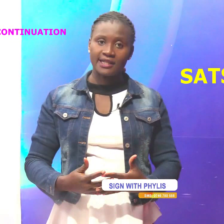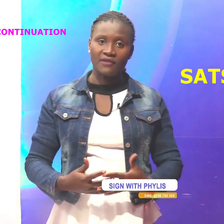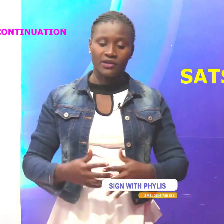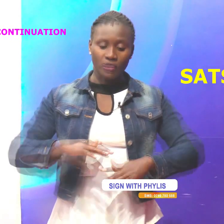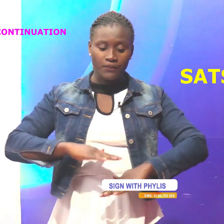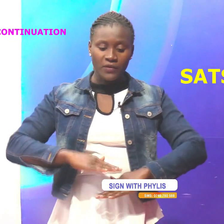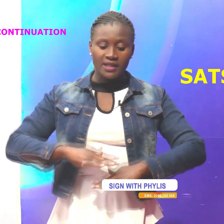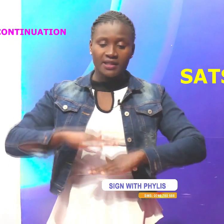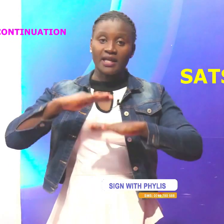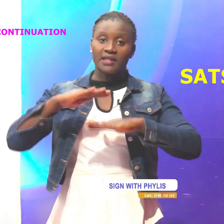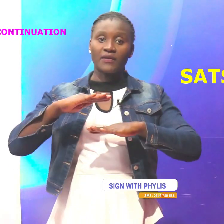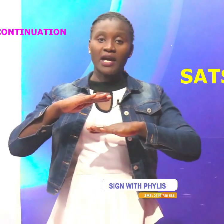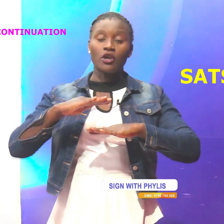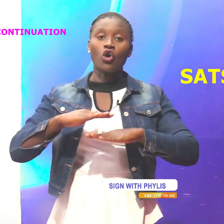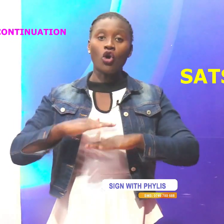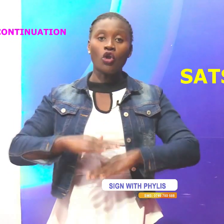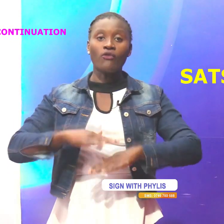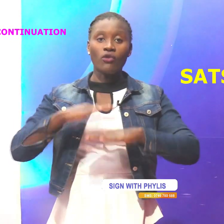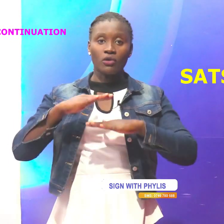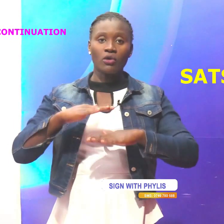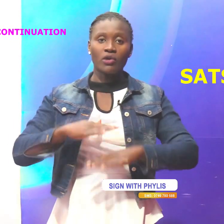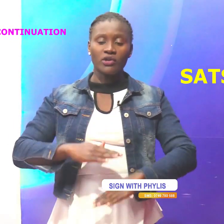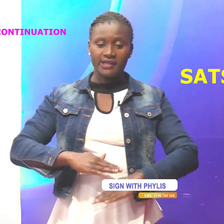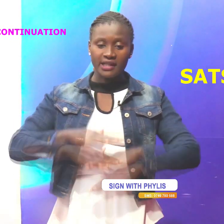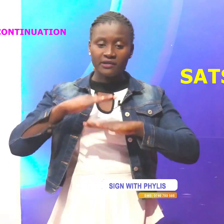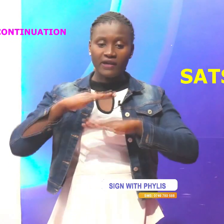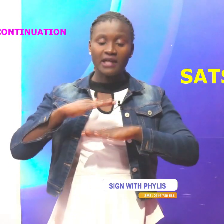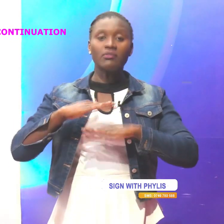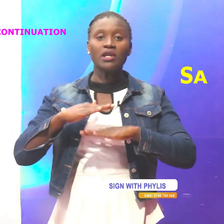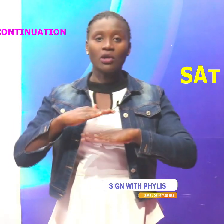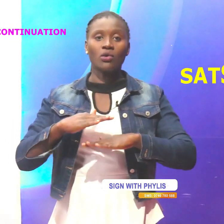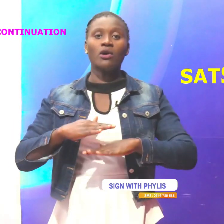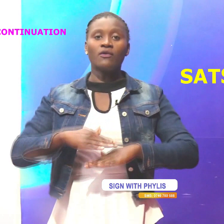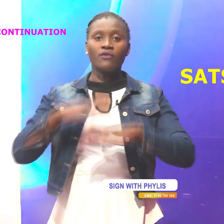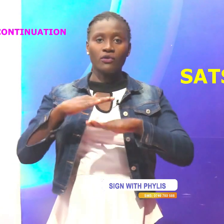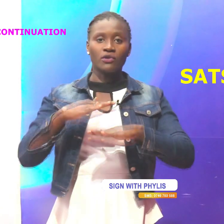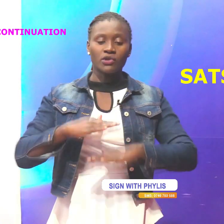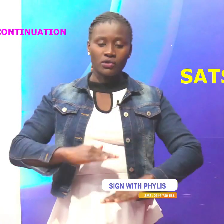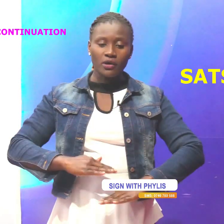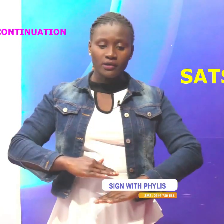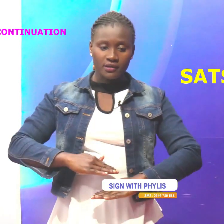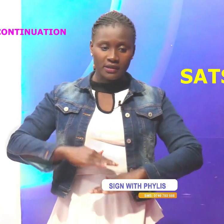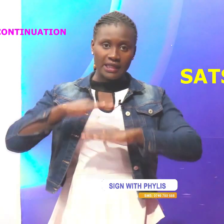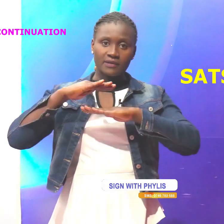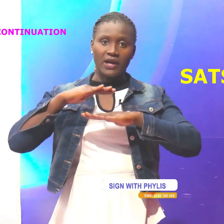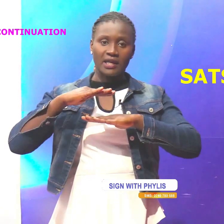So, satisfy or full. When you're satisfied, meaning you're full. So, satisfied.